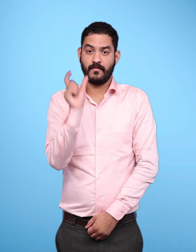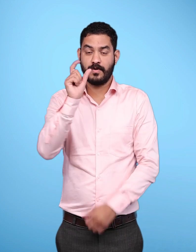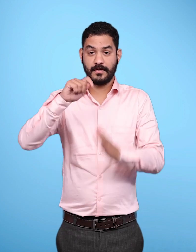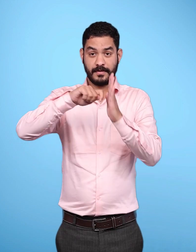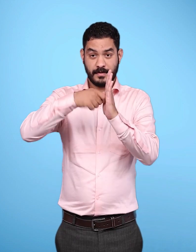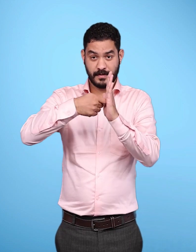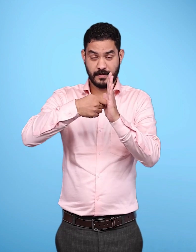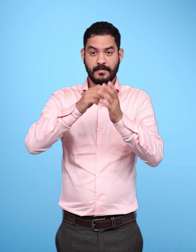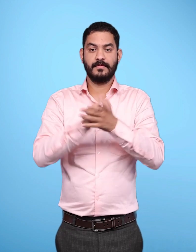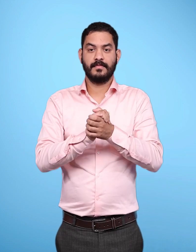Keywords: